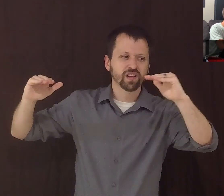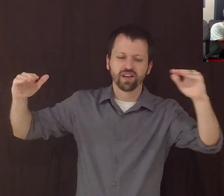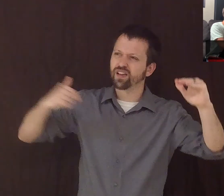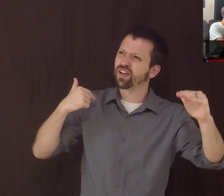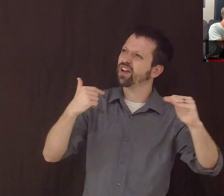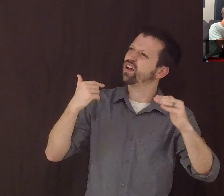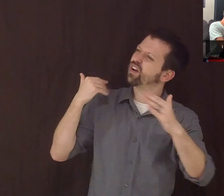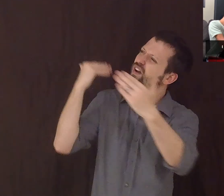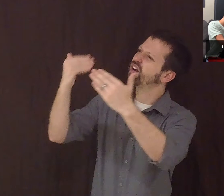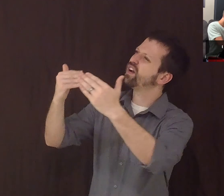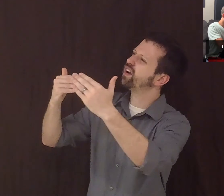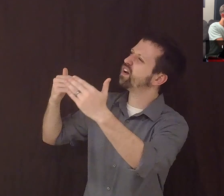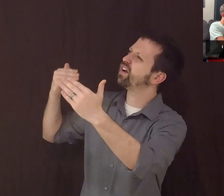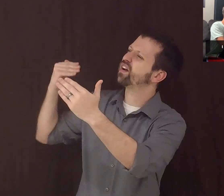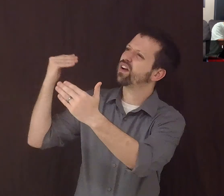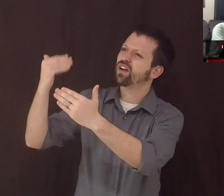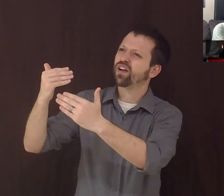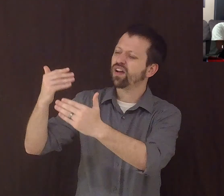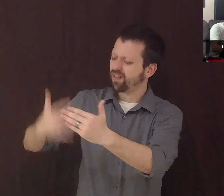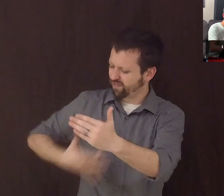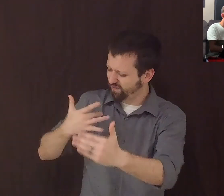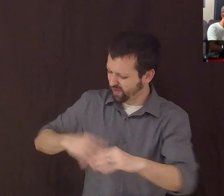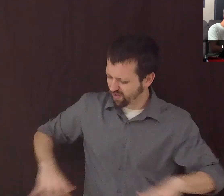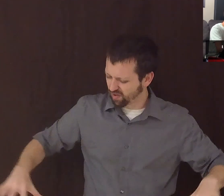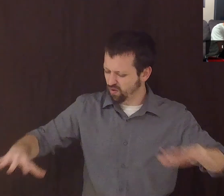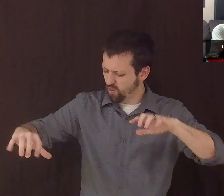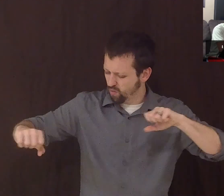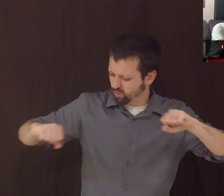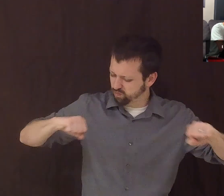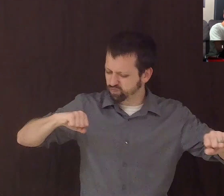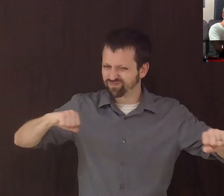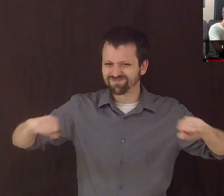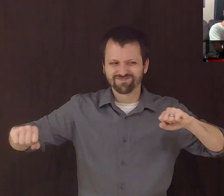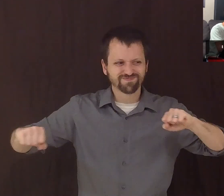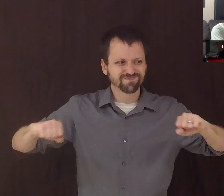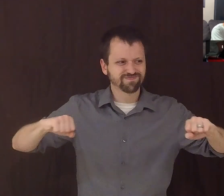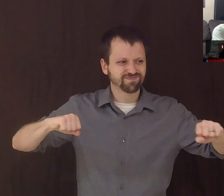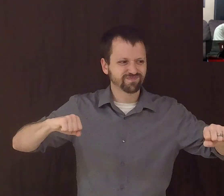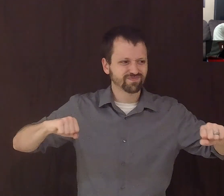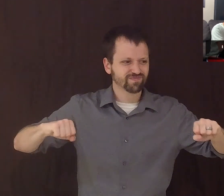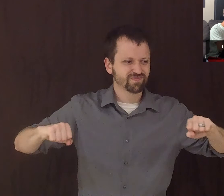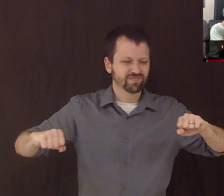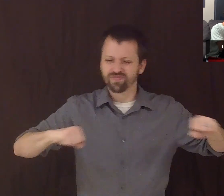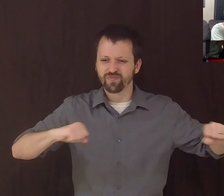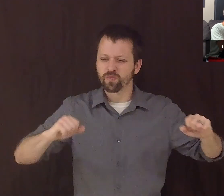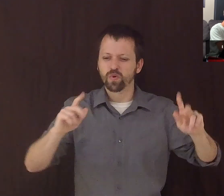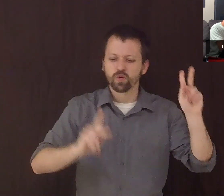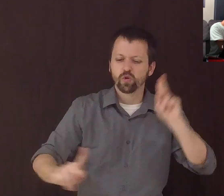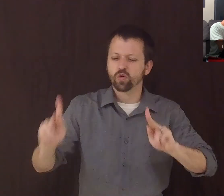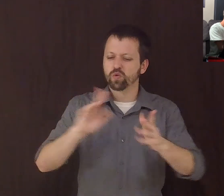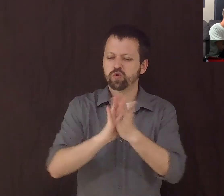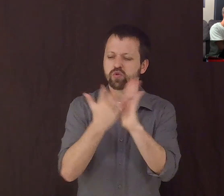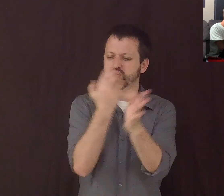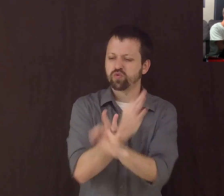space between west and I can feel the ground shake beneath us, as the prison walls